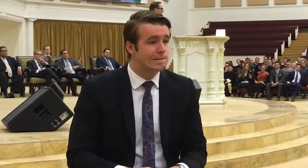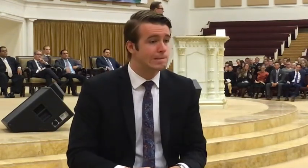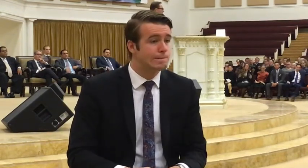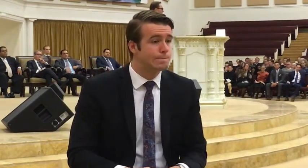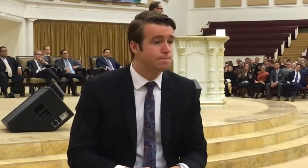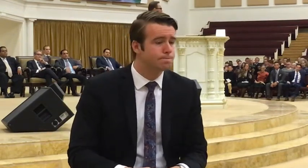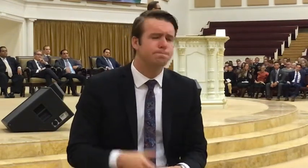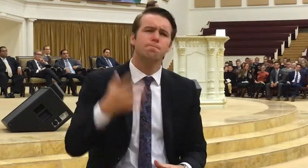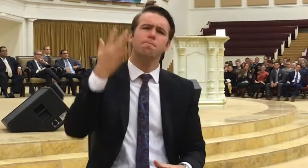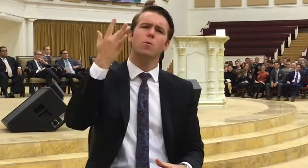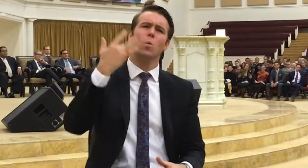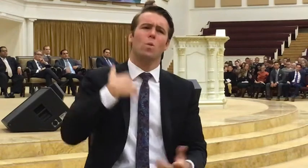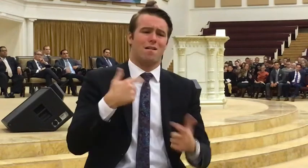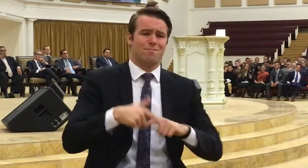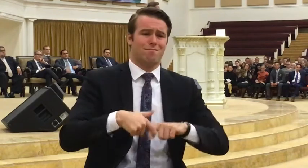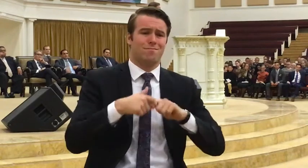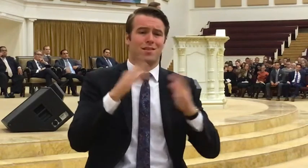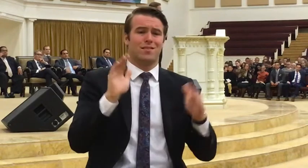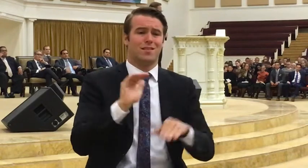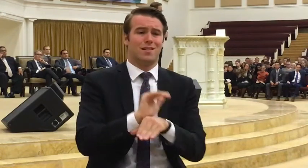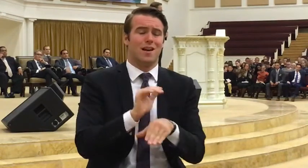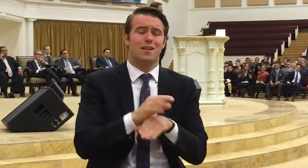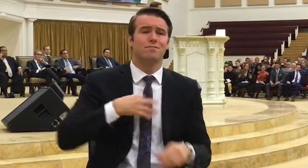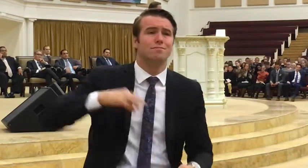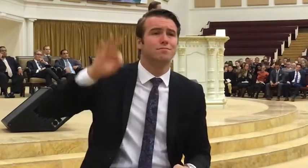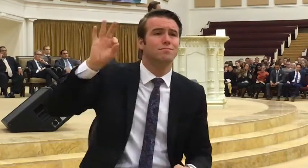Why do I feel the need to take a Sunday night and preach like this?